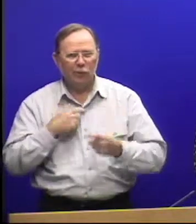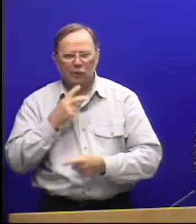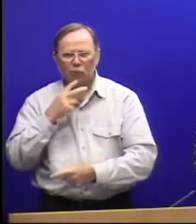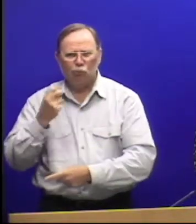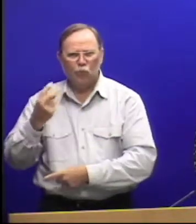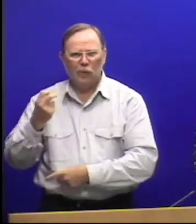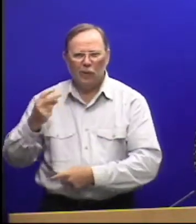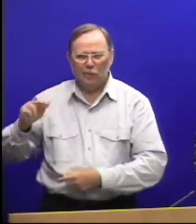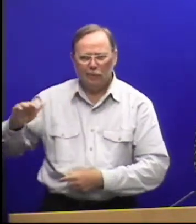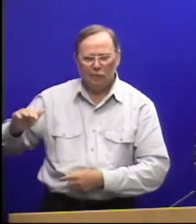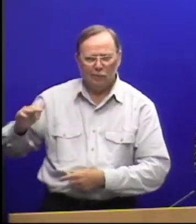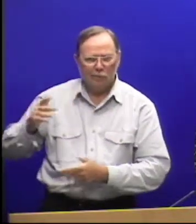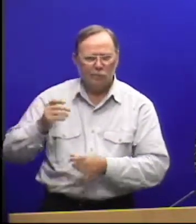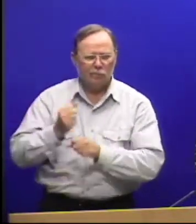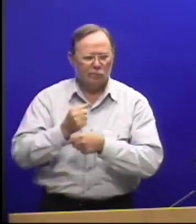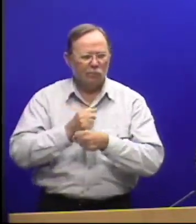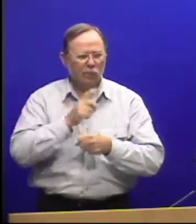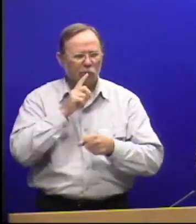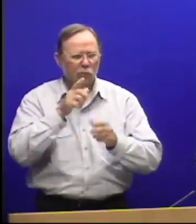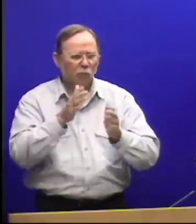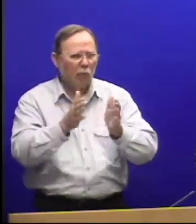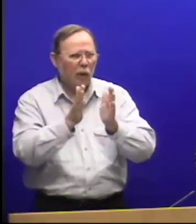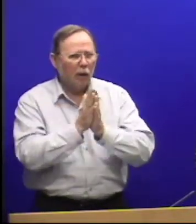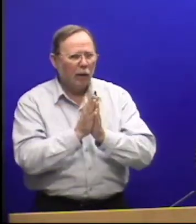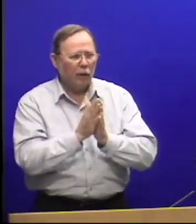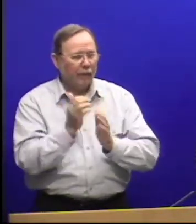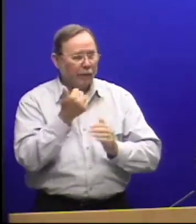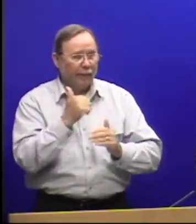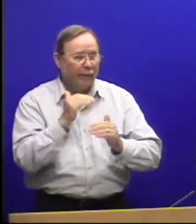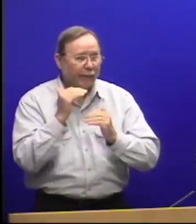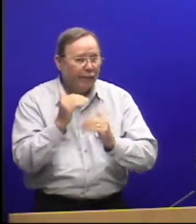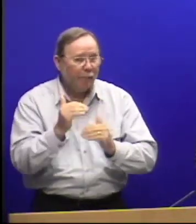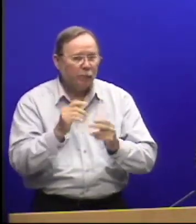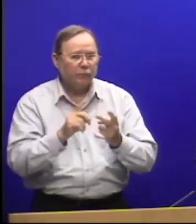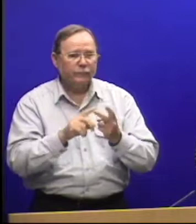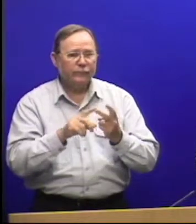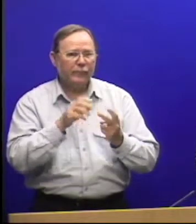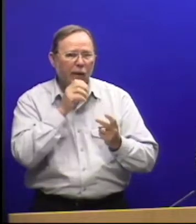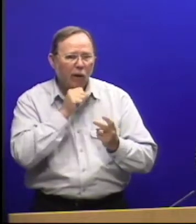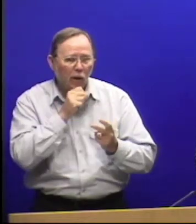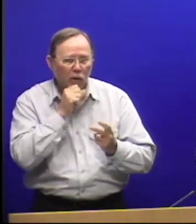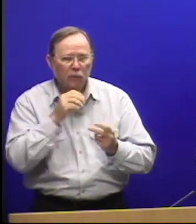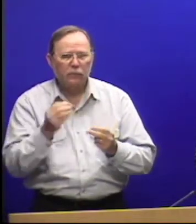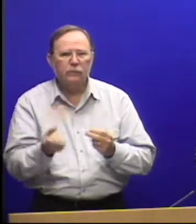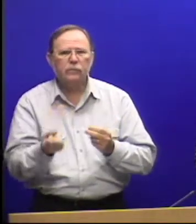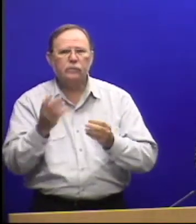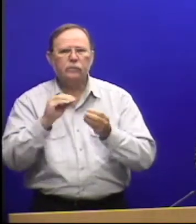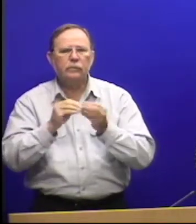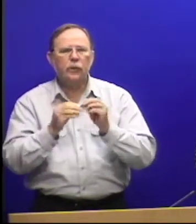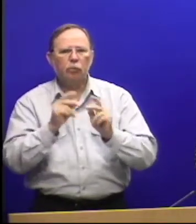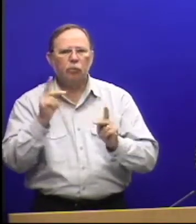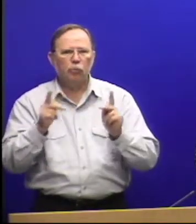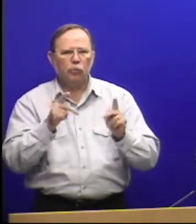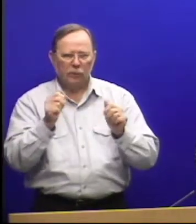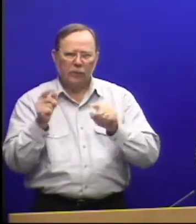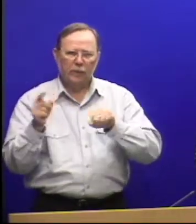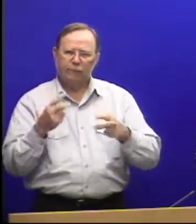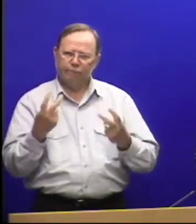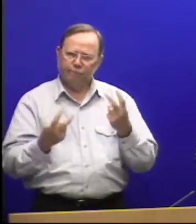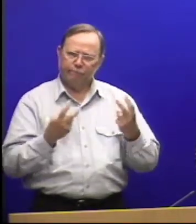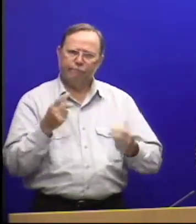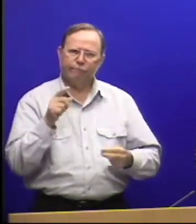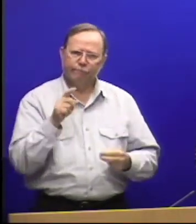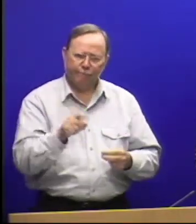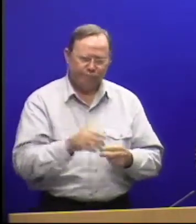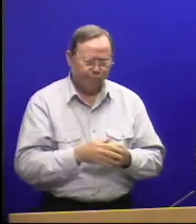old. So be sure you ask, are there any limits as to the age or the number of people that you'd like to visit you?